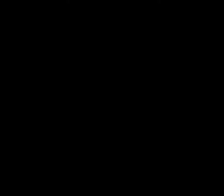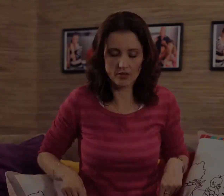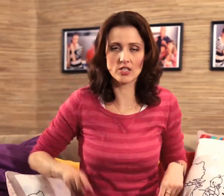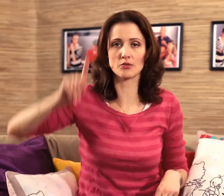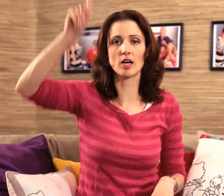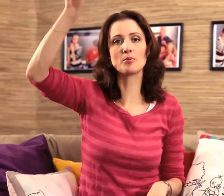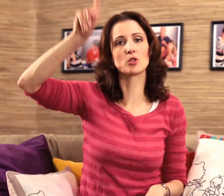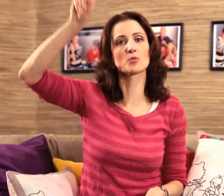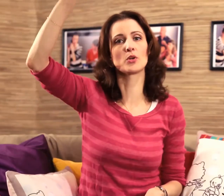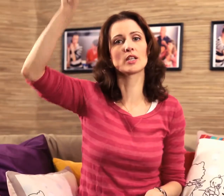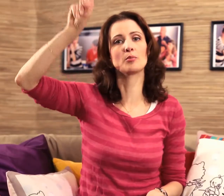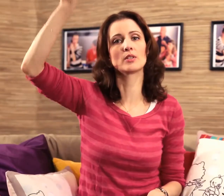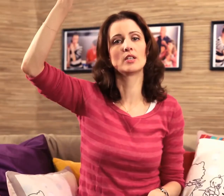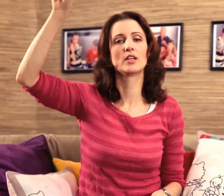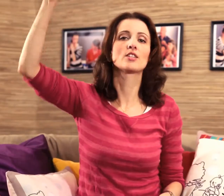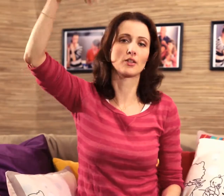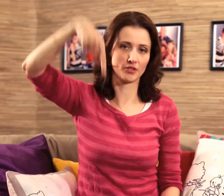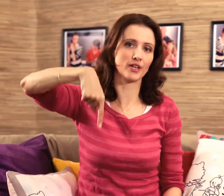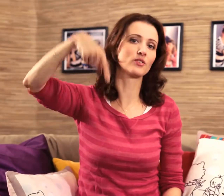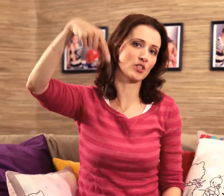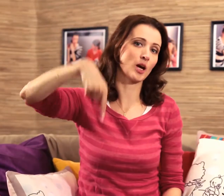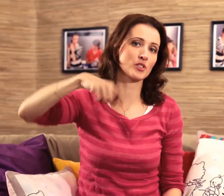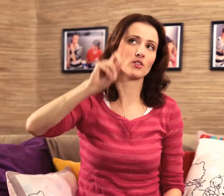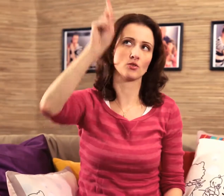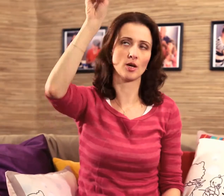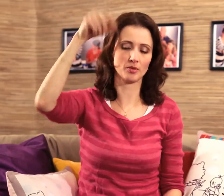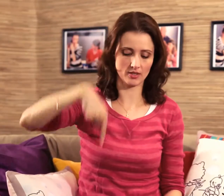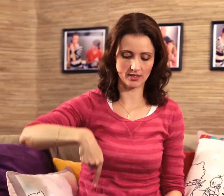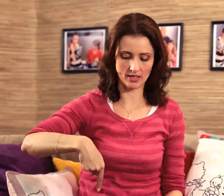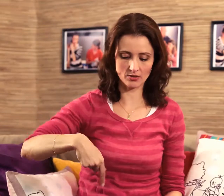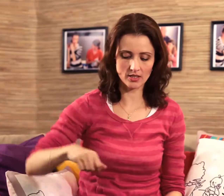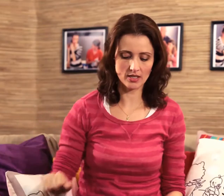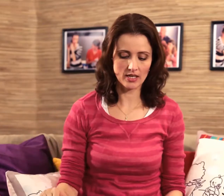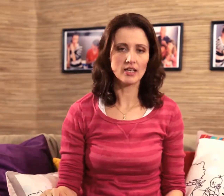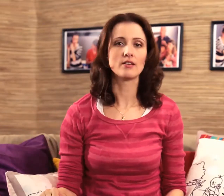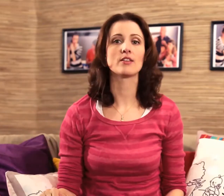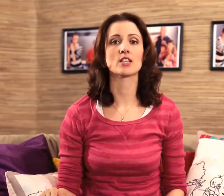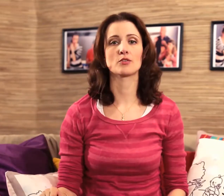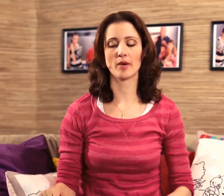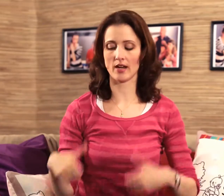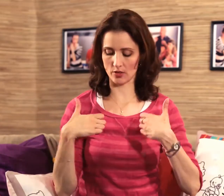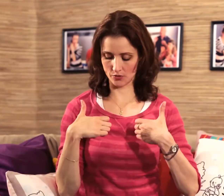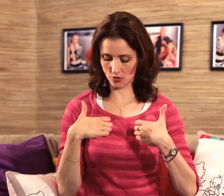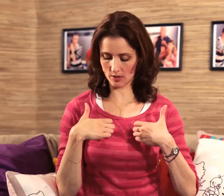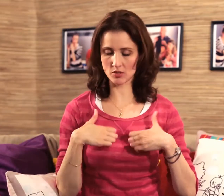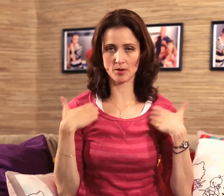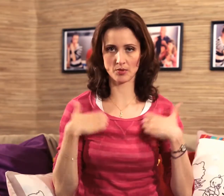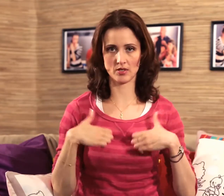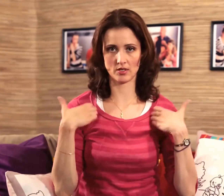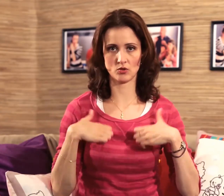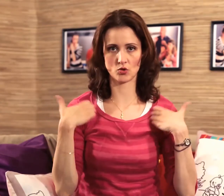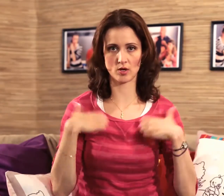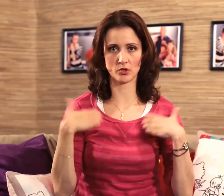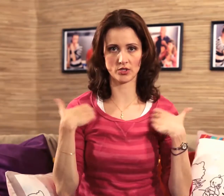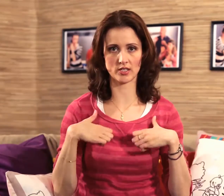The sign for up, you just point up. Sign for down is the opposite, so it's up and down. Then the sign for bath, you have two thumbs up and you scrub like this.